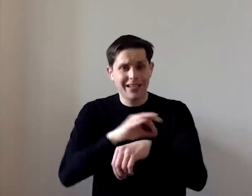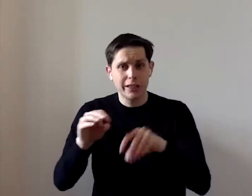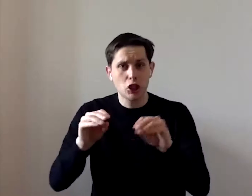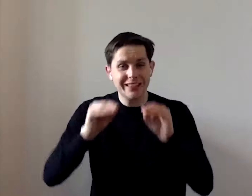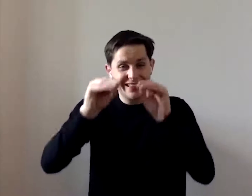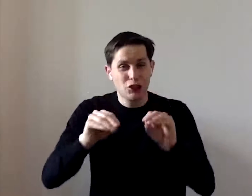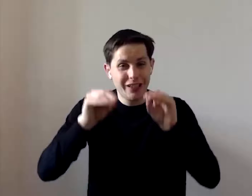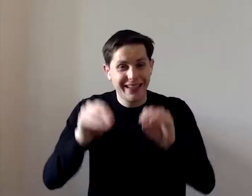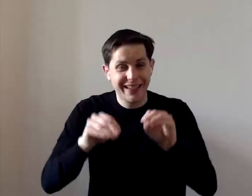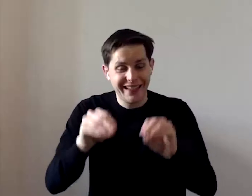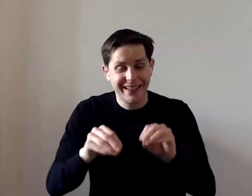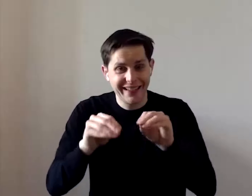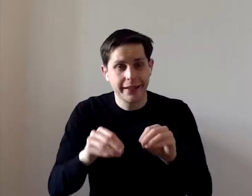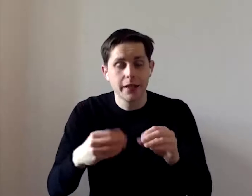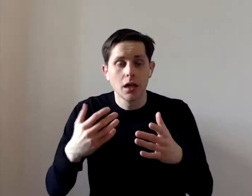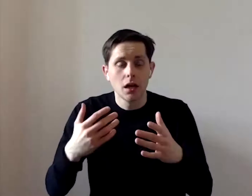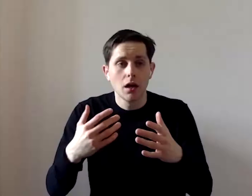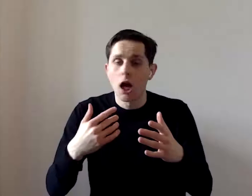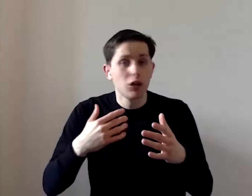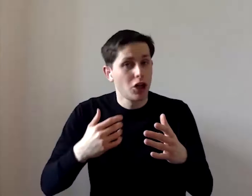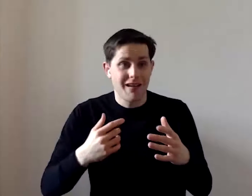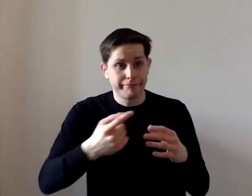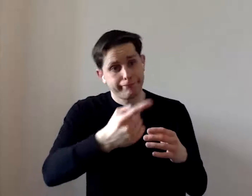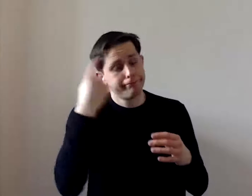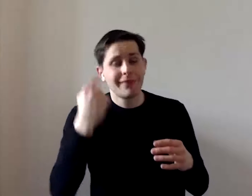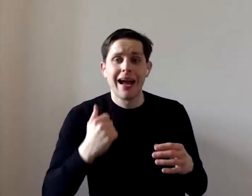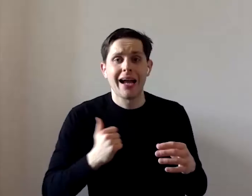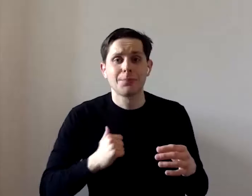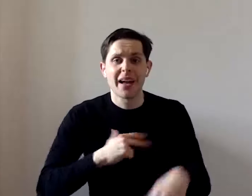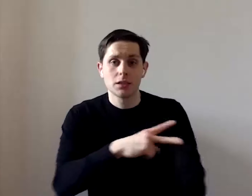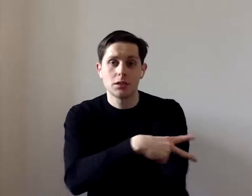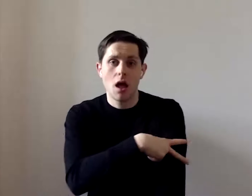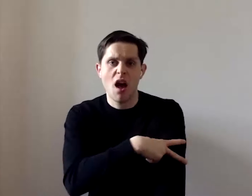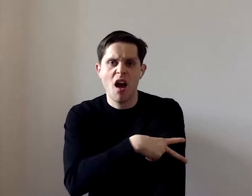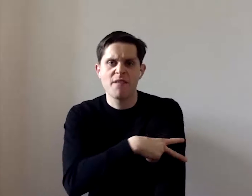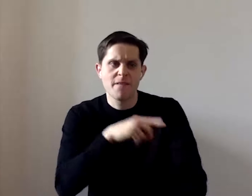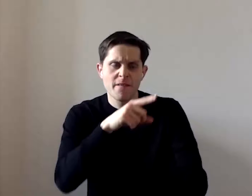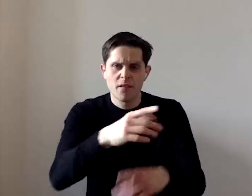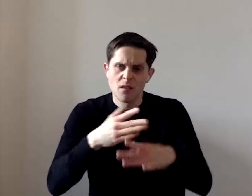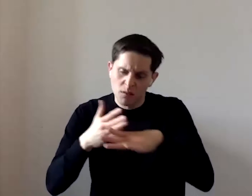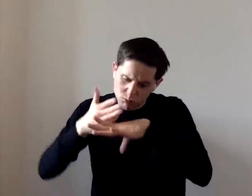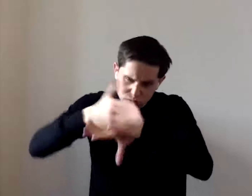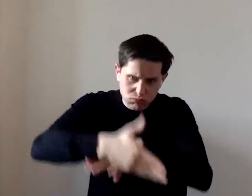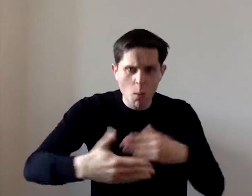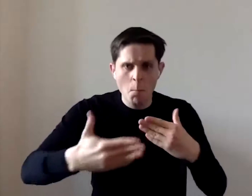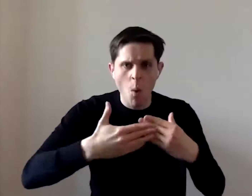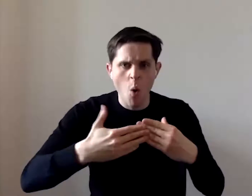at kind of architectural pedagogy, I don't think we can rely on staff who are already